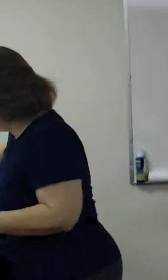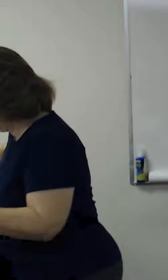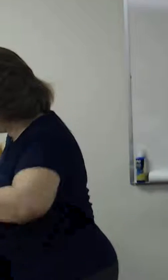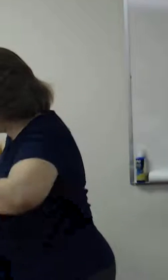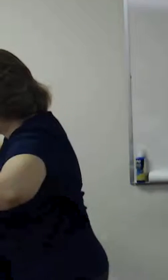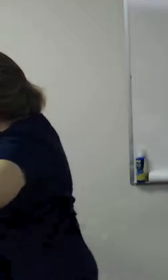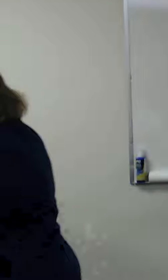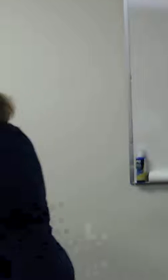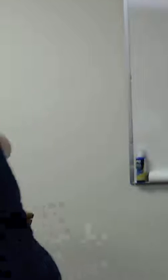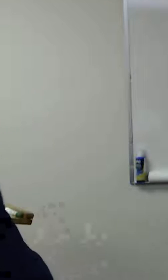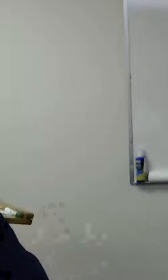you get one?